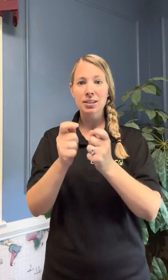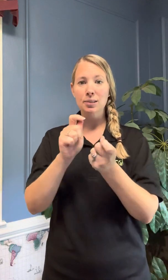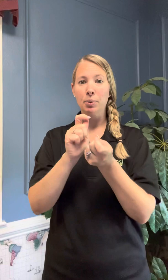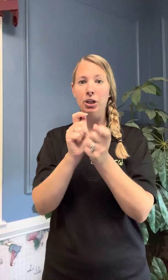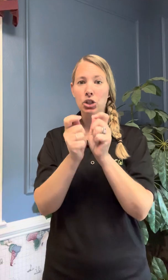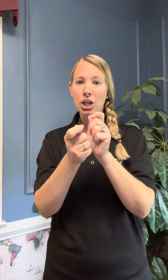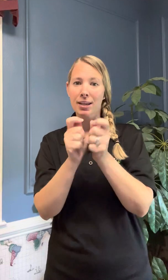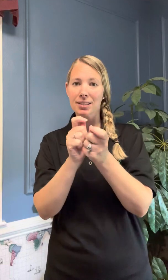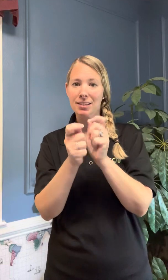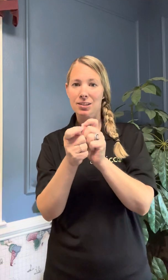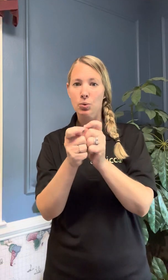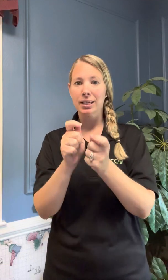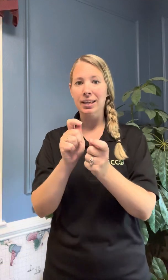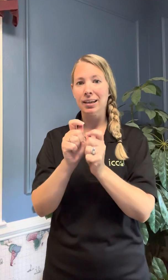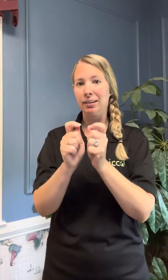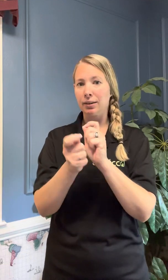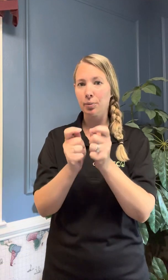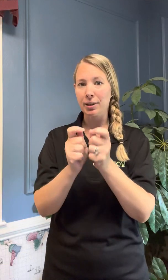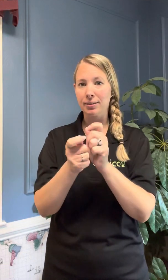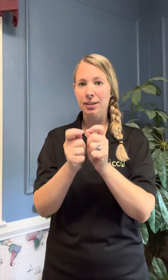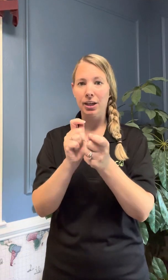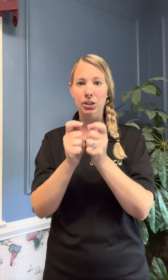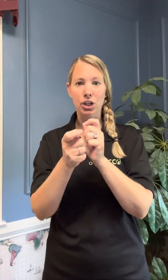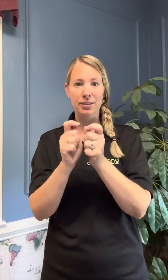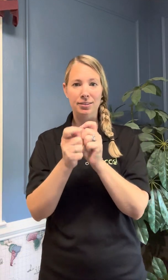but adjust is tweaking it a little bit. Adjust.